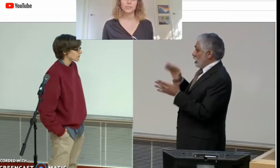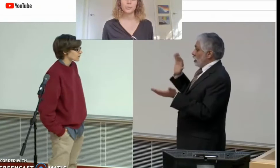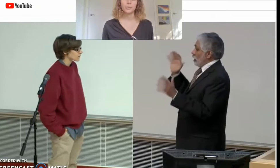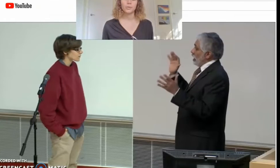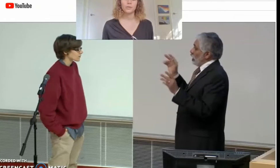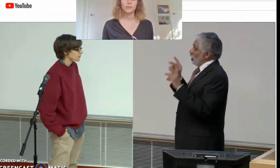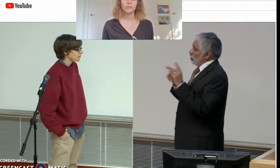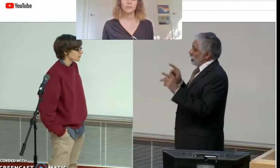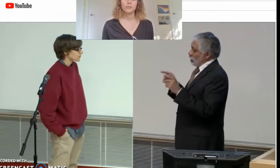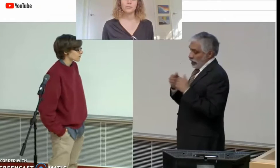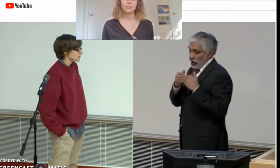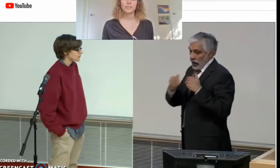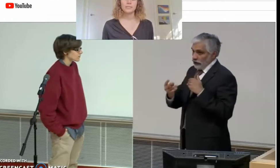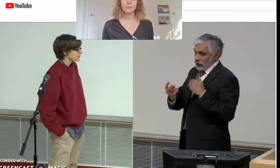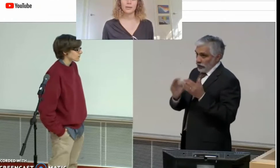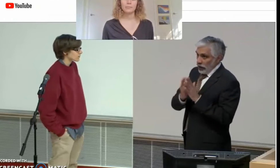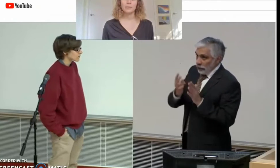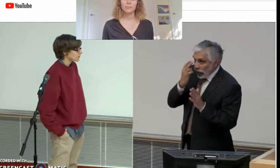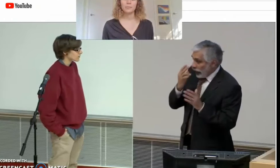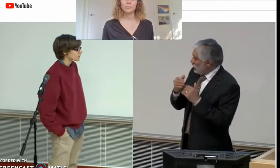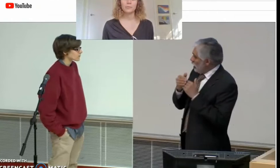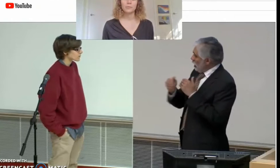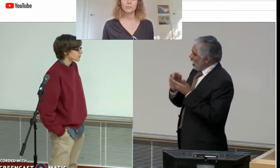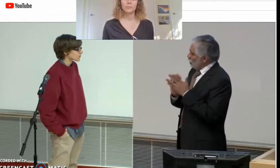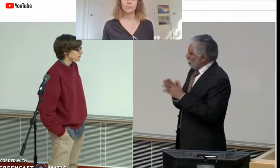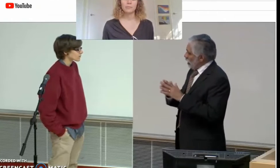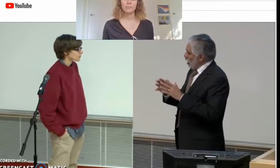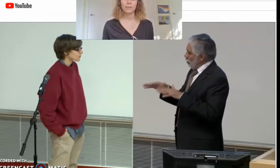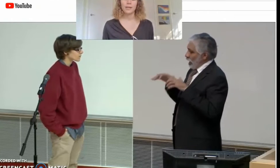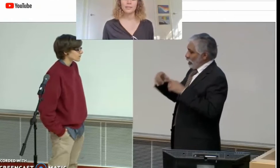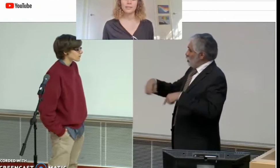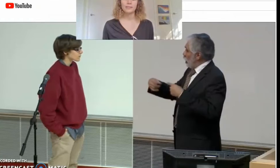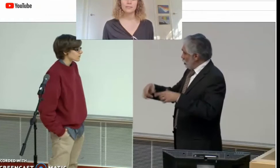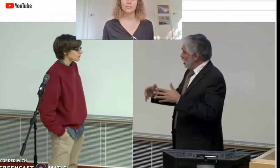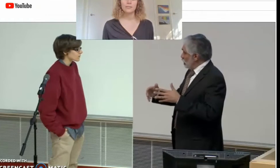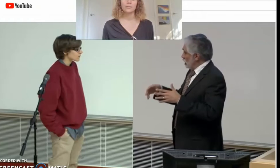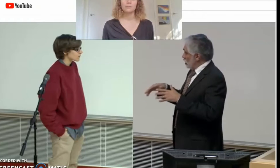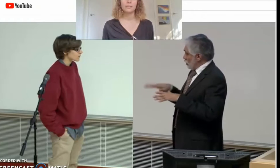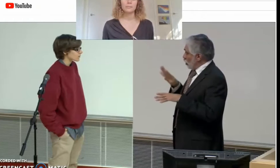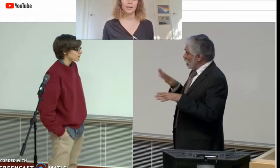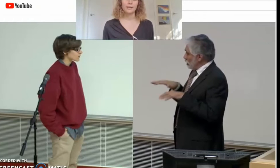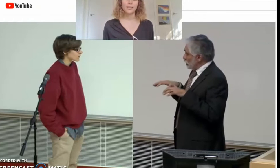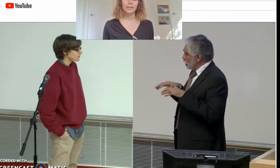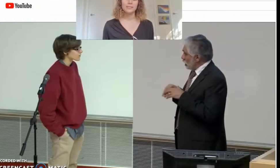too. Studies comparing people who have been blind, become paralyzed,